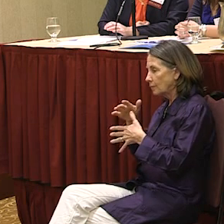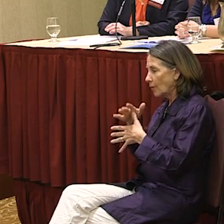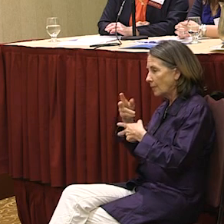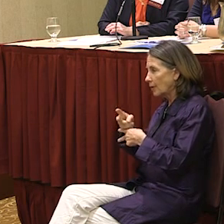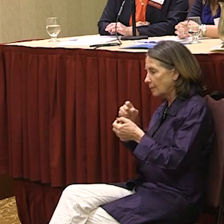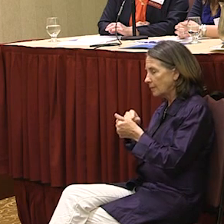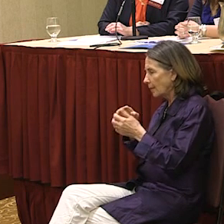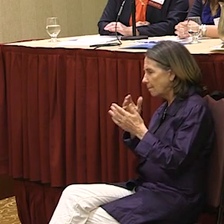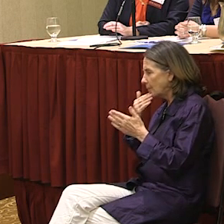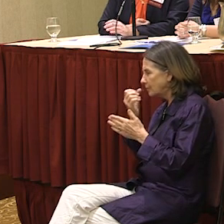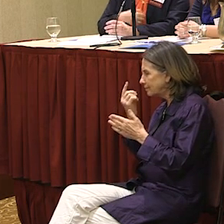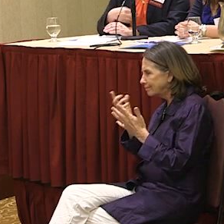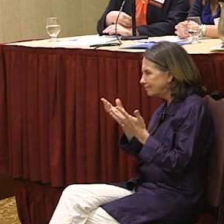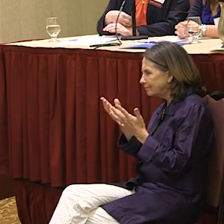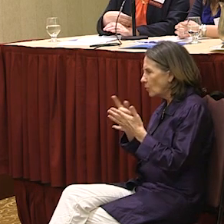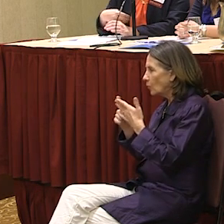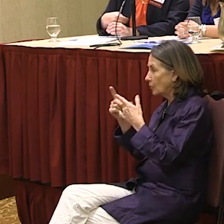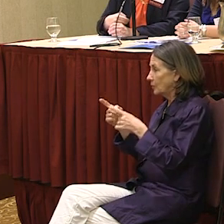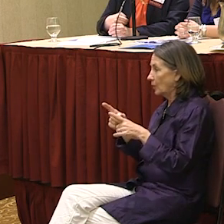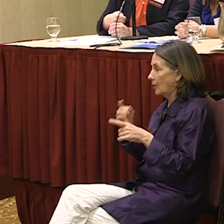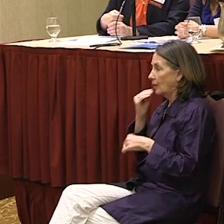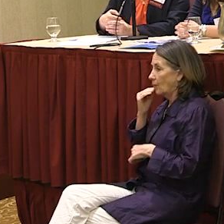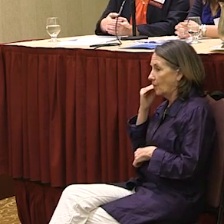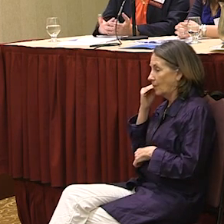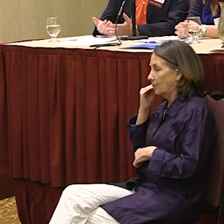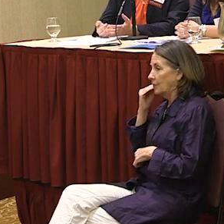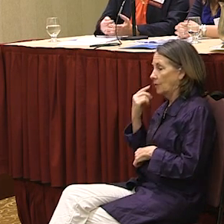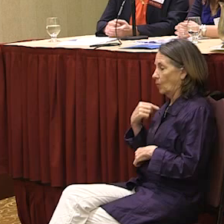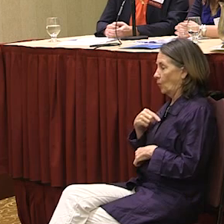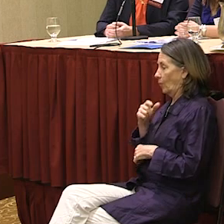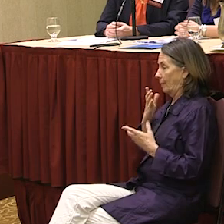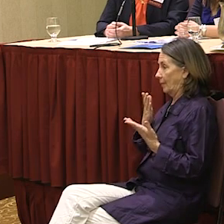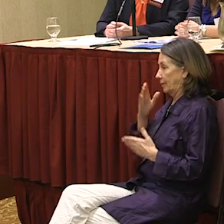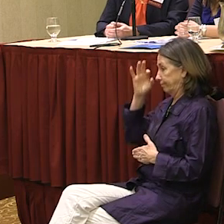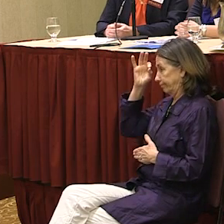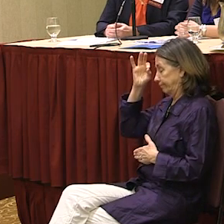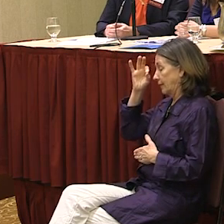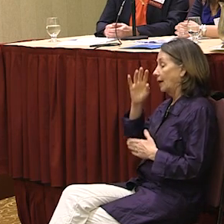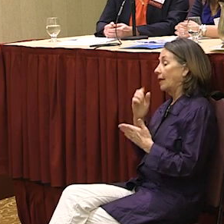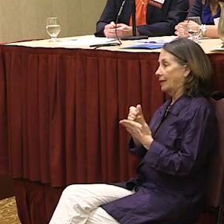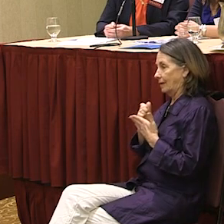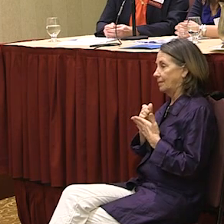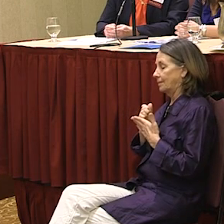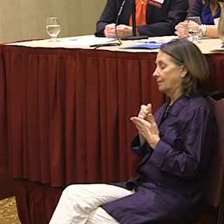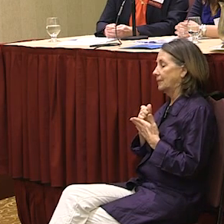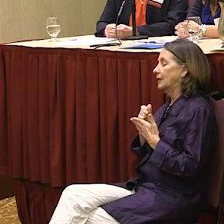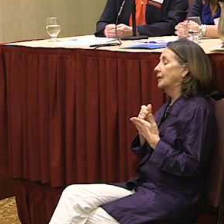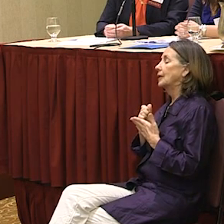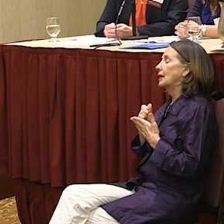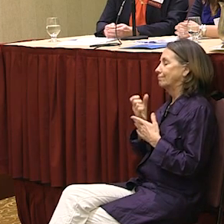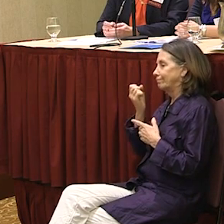and myself could get a better understanding of what was going on in the home that we were not privy to. That did help us gain